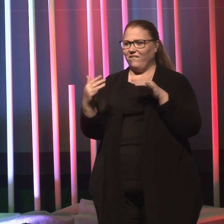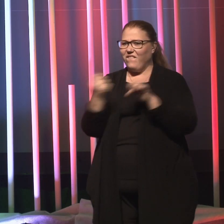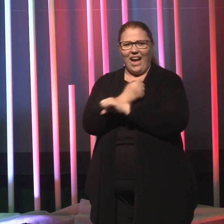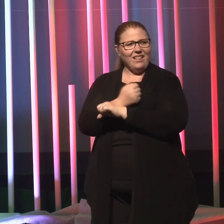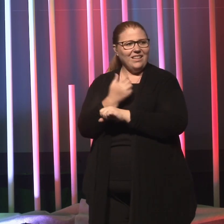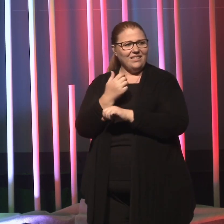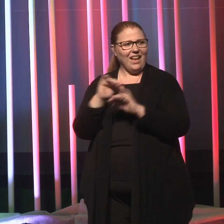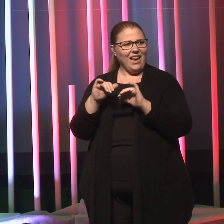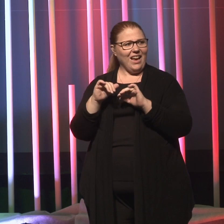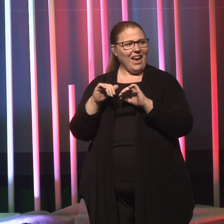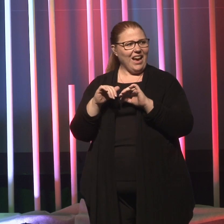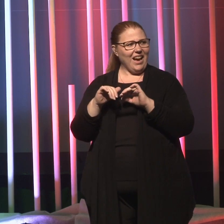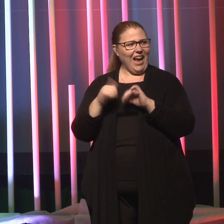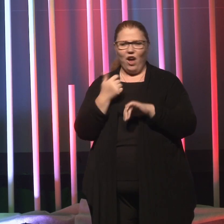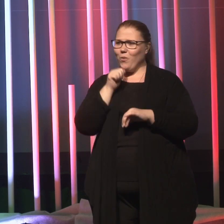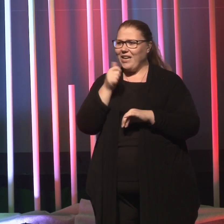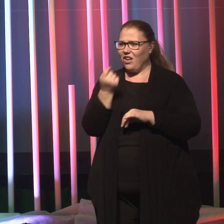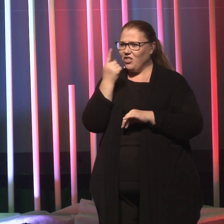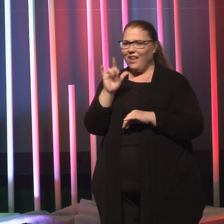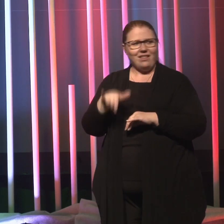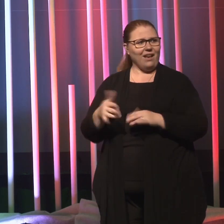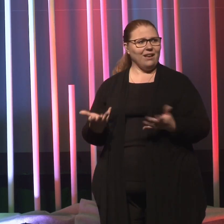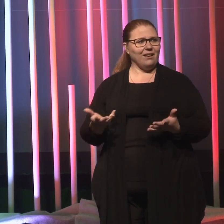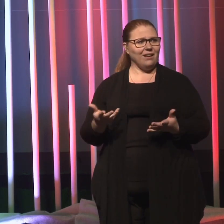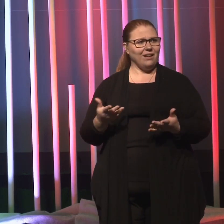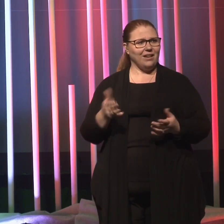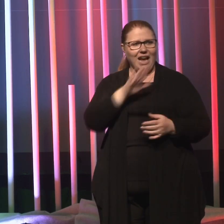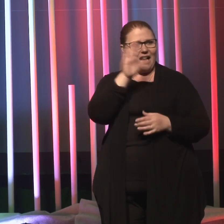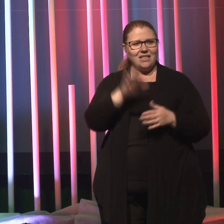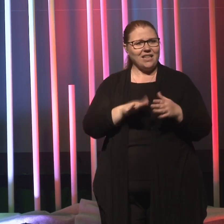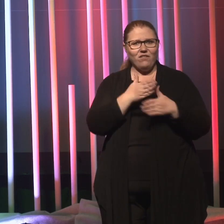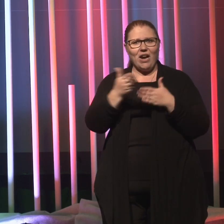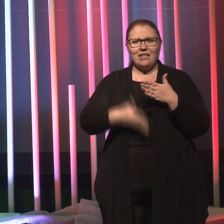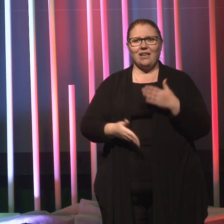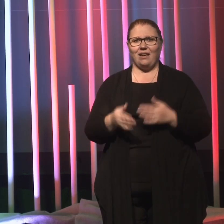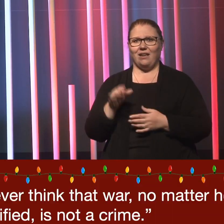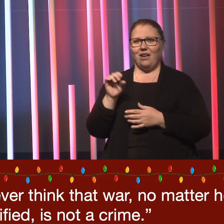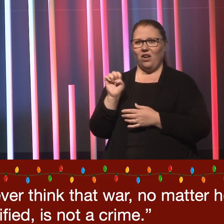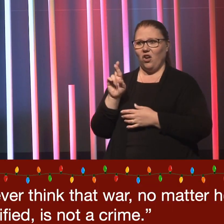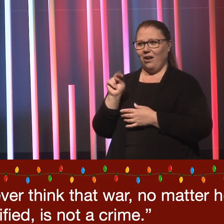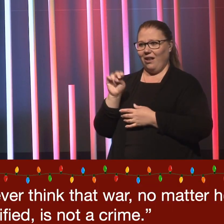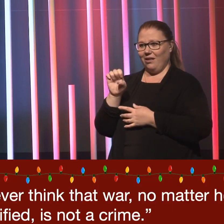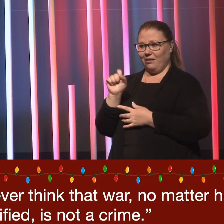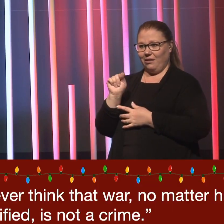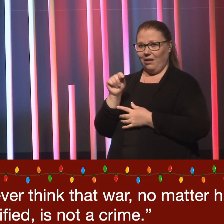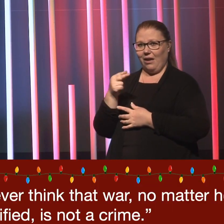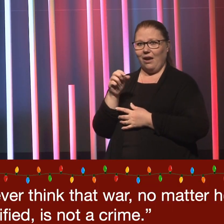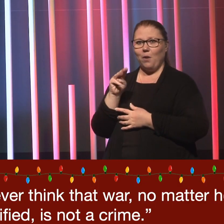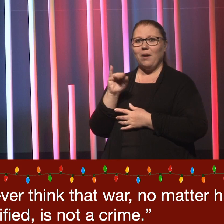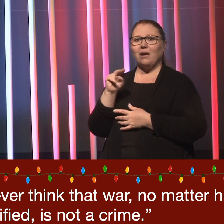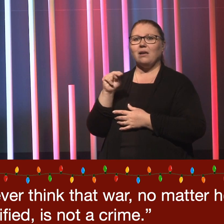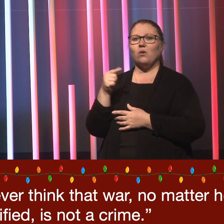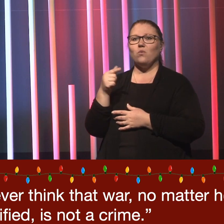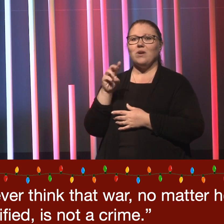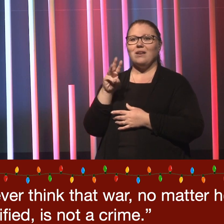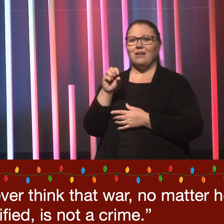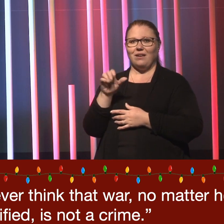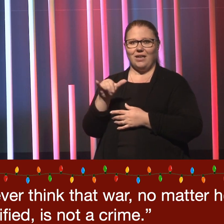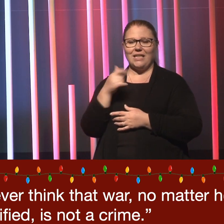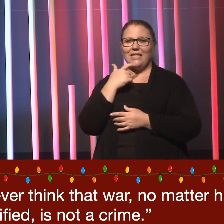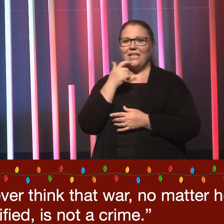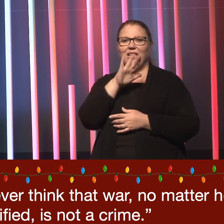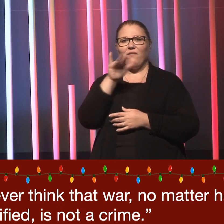this? It just doesn't ever end it. Ernest Hemingway said this. Ernest Hemingway said, never think that war, no matter